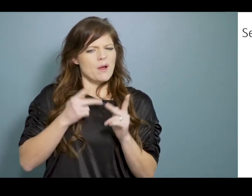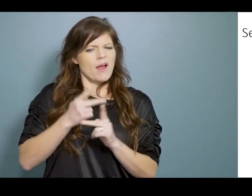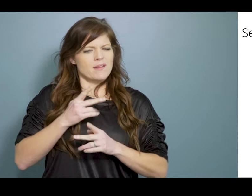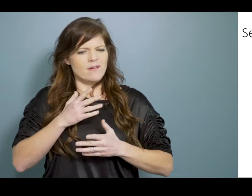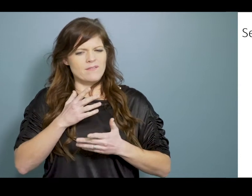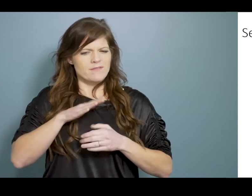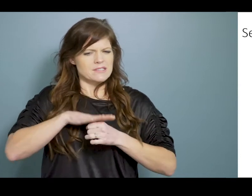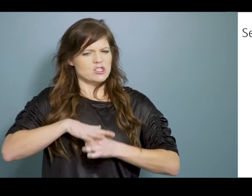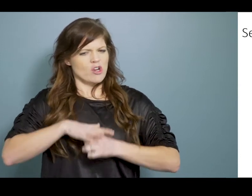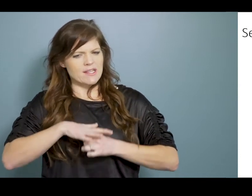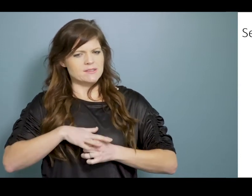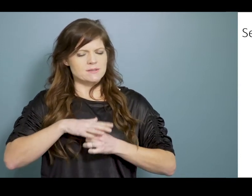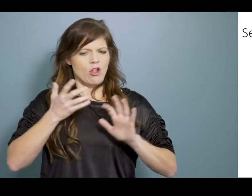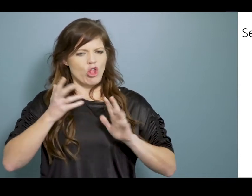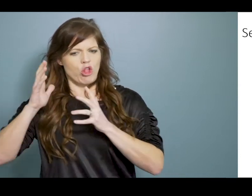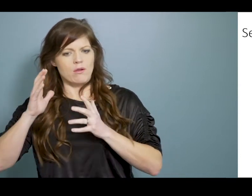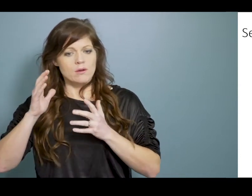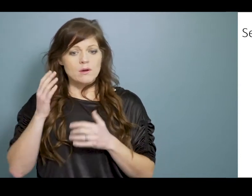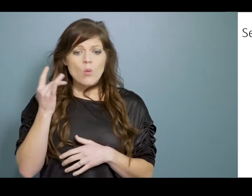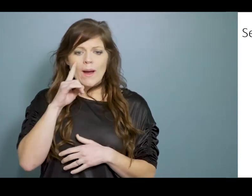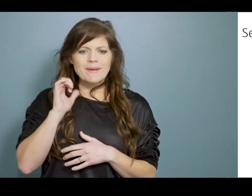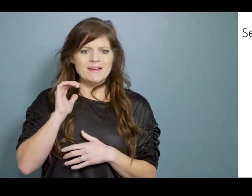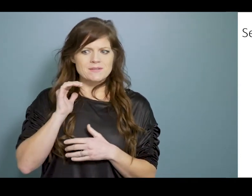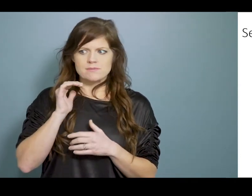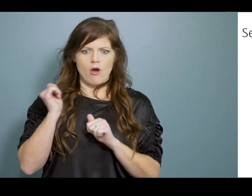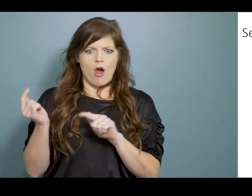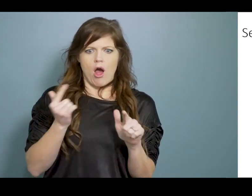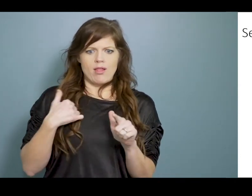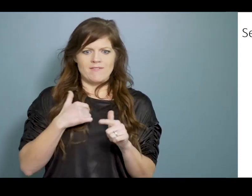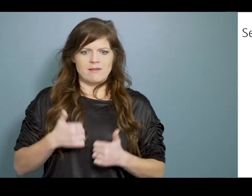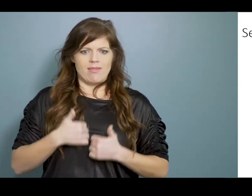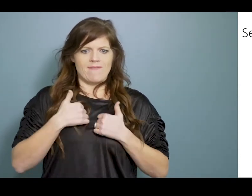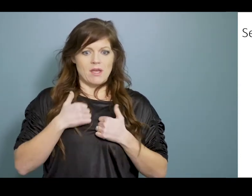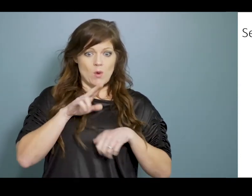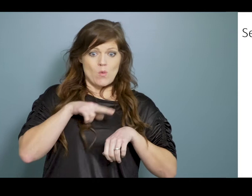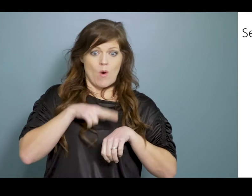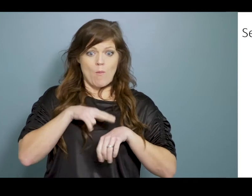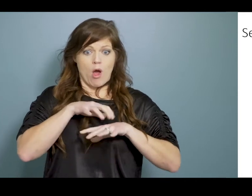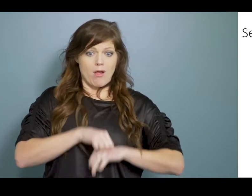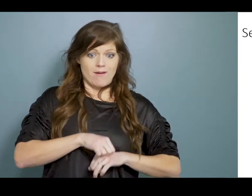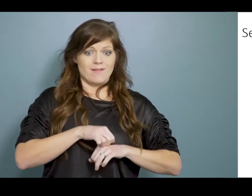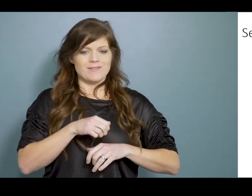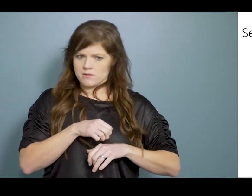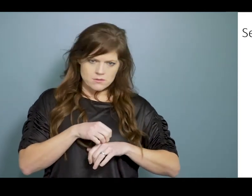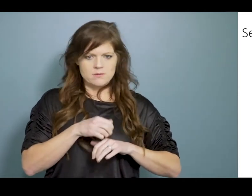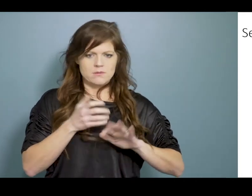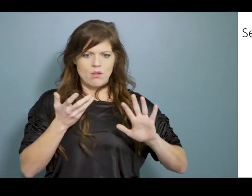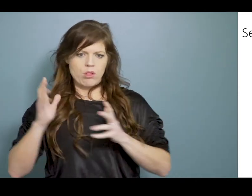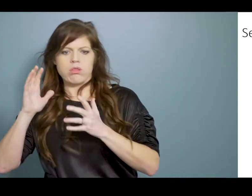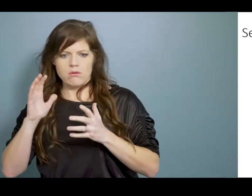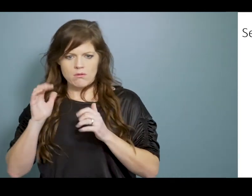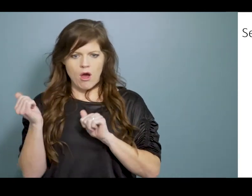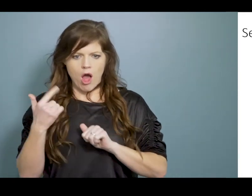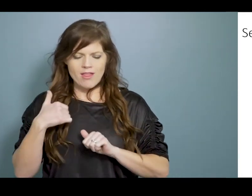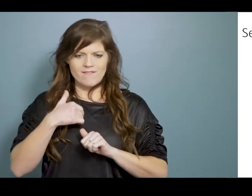in abnormal times right now, and having distress related to that is totally normal. And so now we're going to